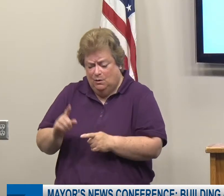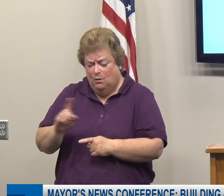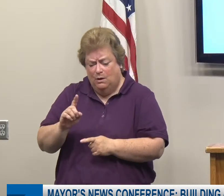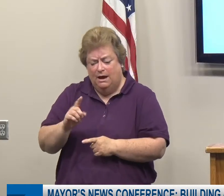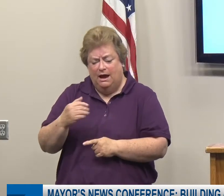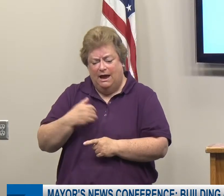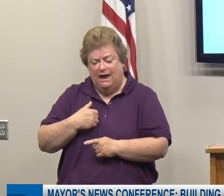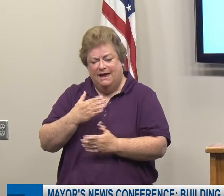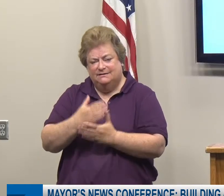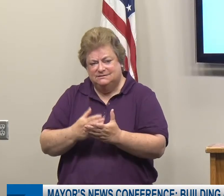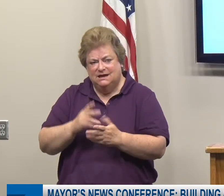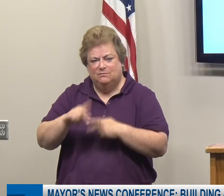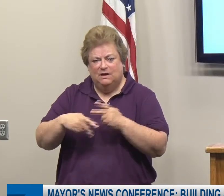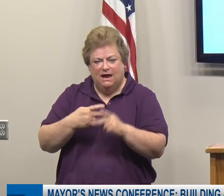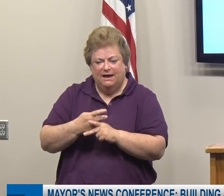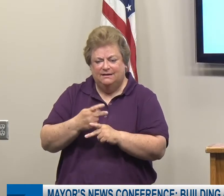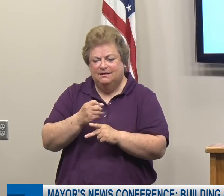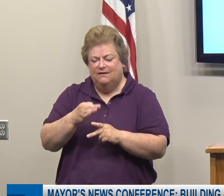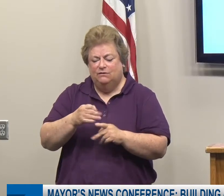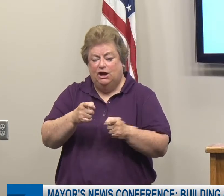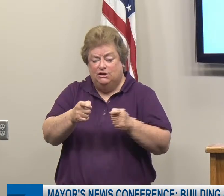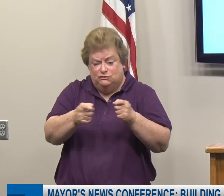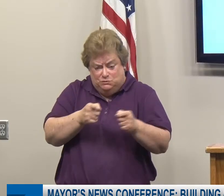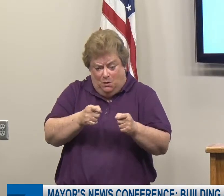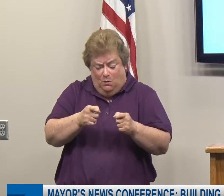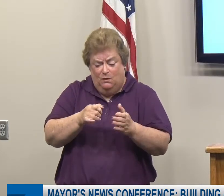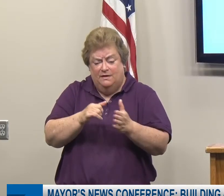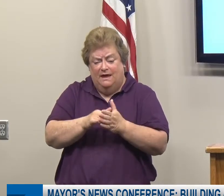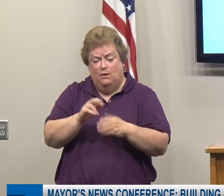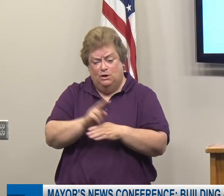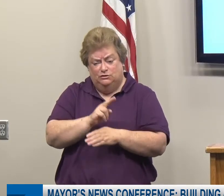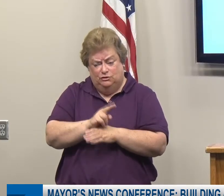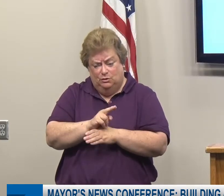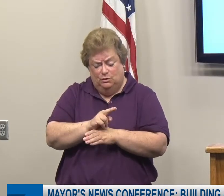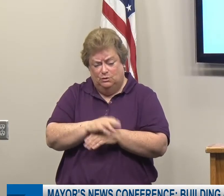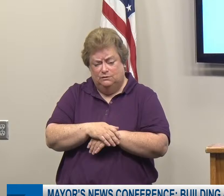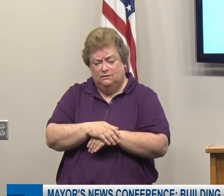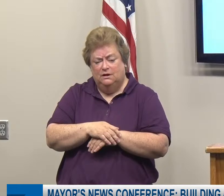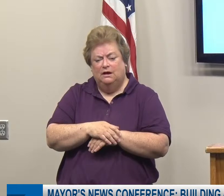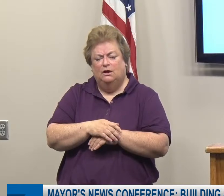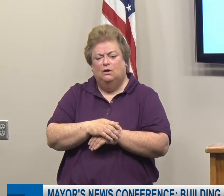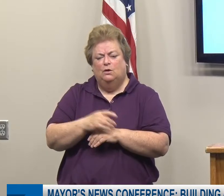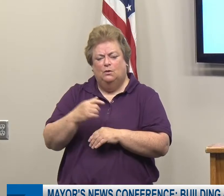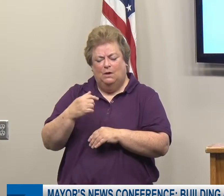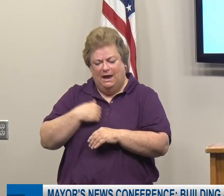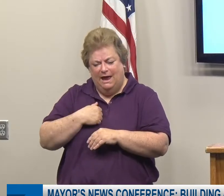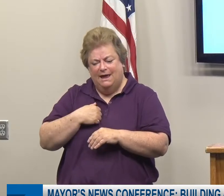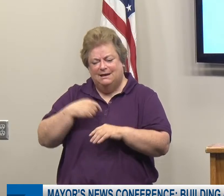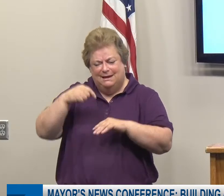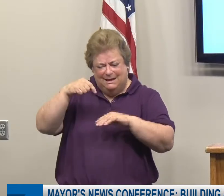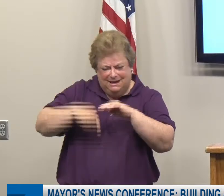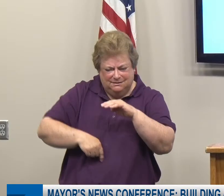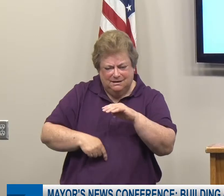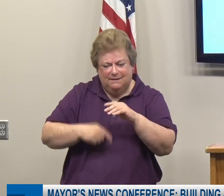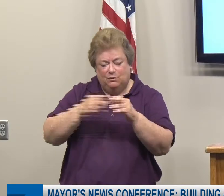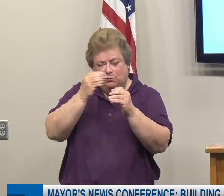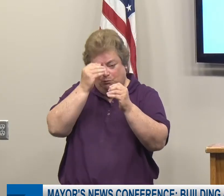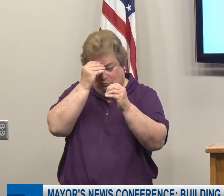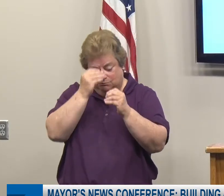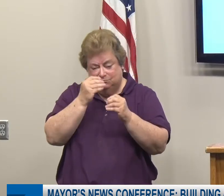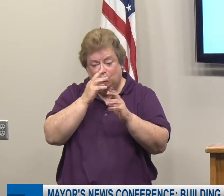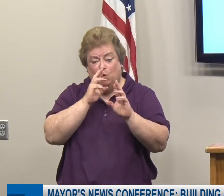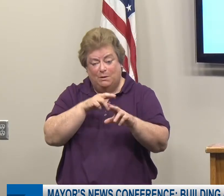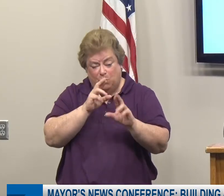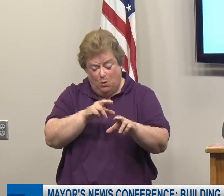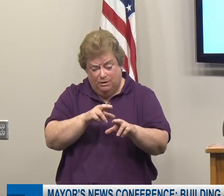type of control that was used during those days, there was in-depth reports that were completed. Each